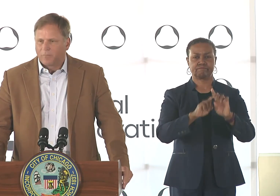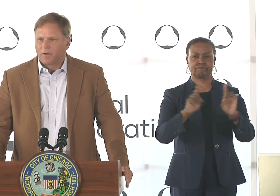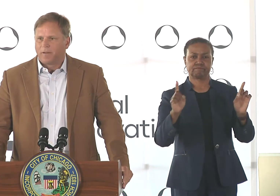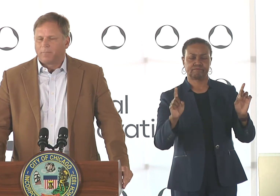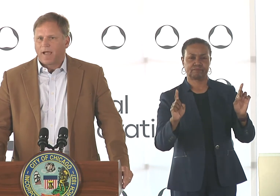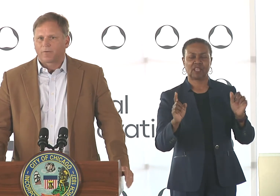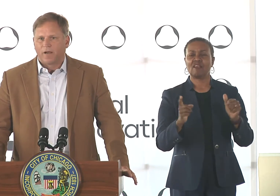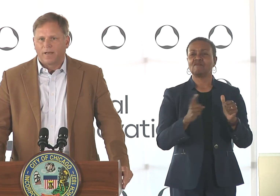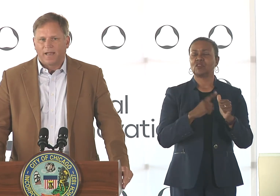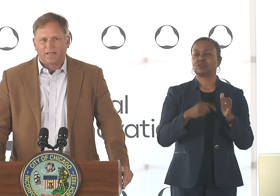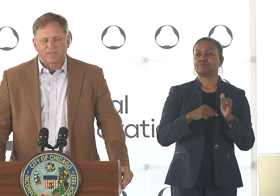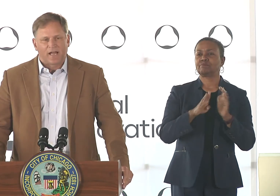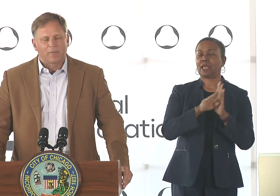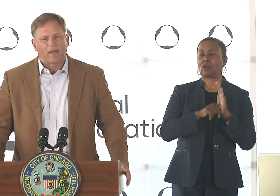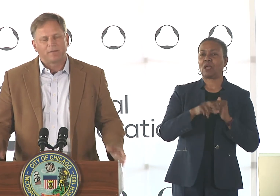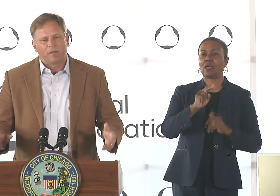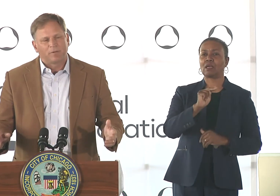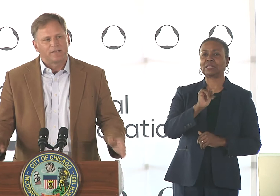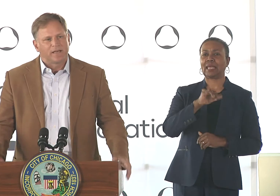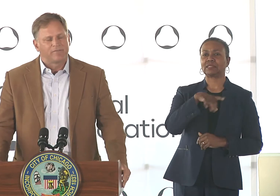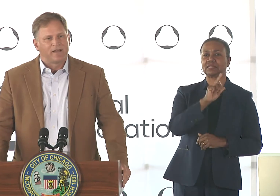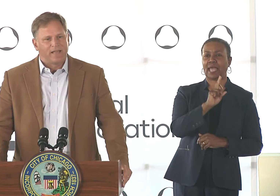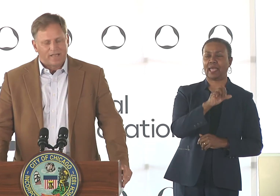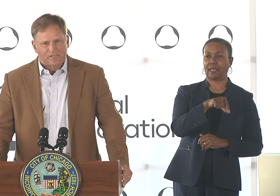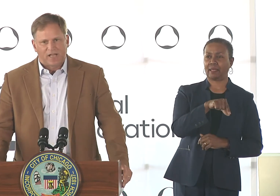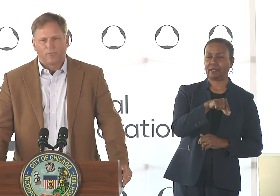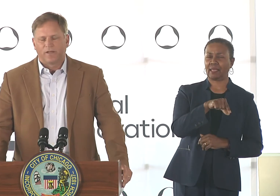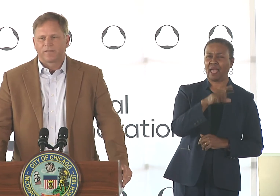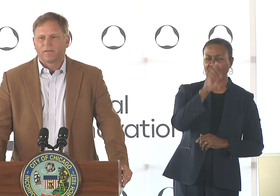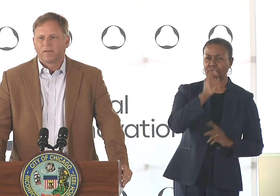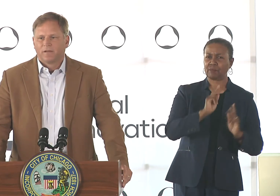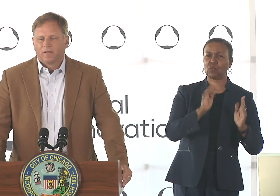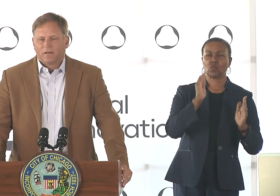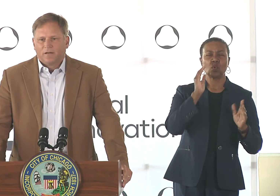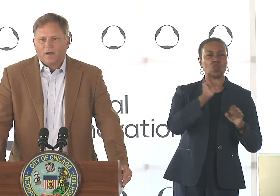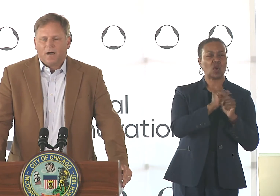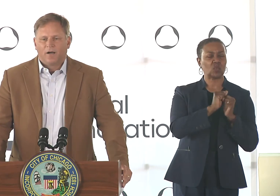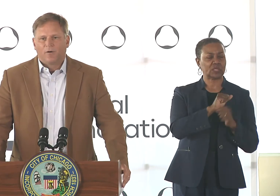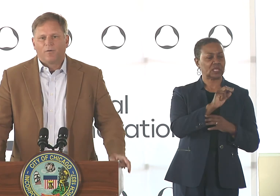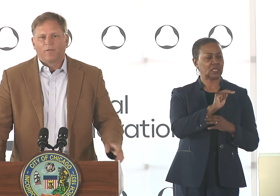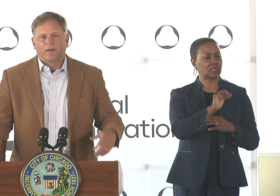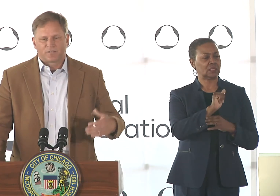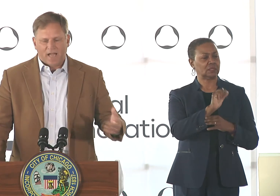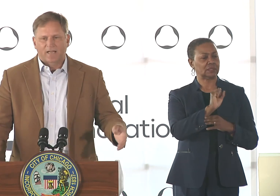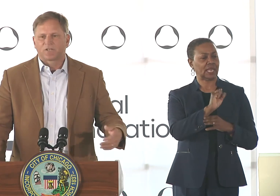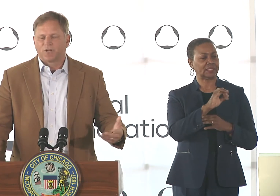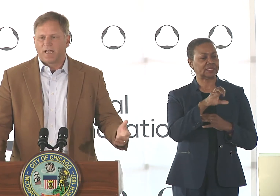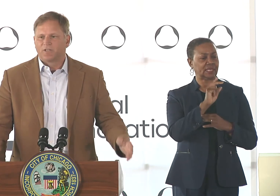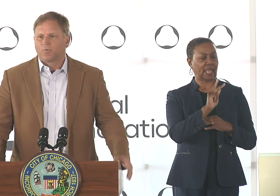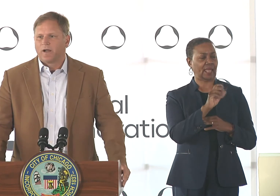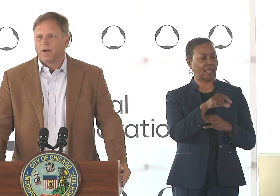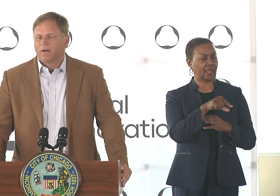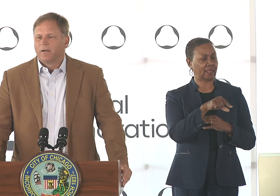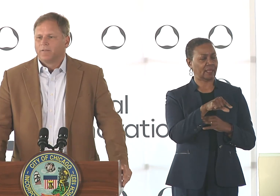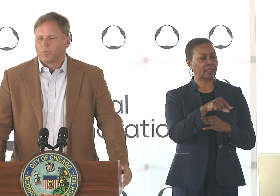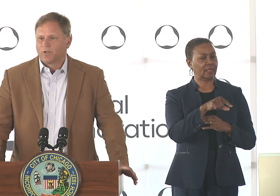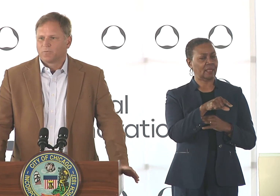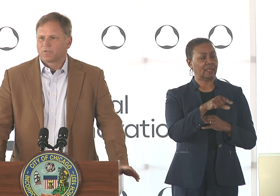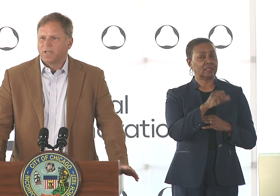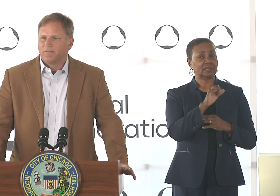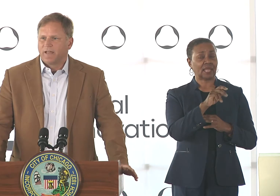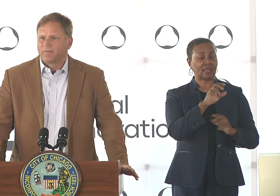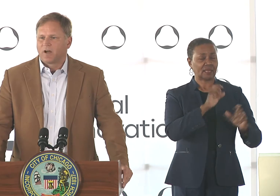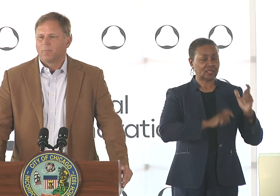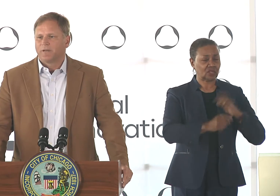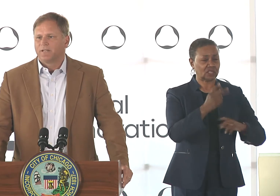First, a little bit of a background on Nasdaq. I mean, I think people identify Nasdaq with a stock exchange where the world's